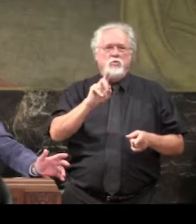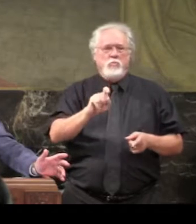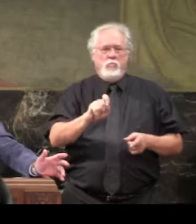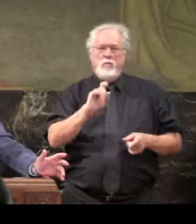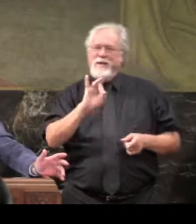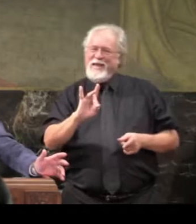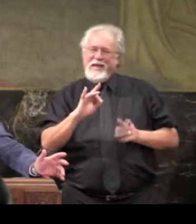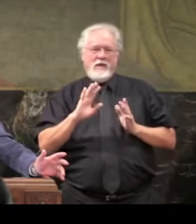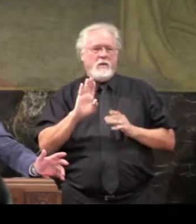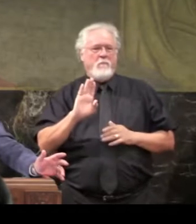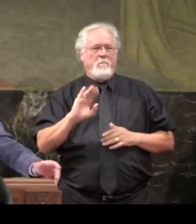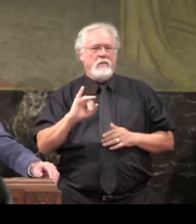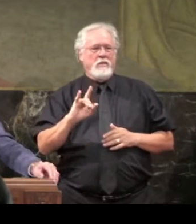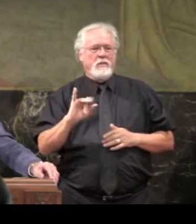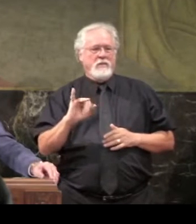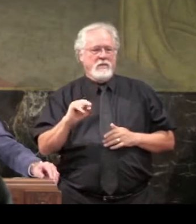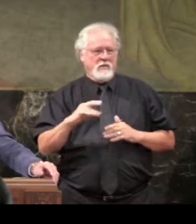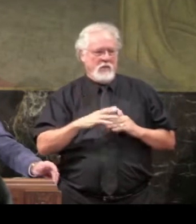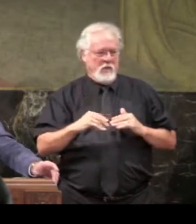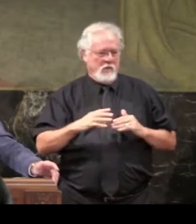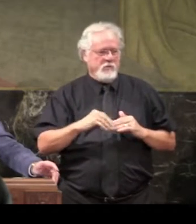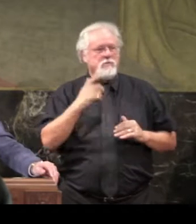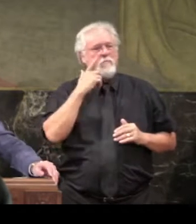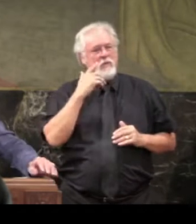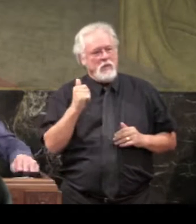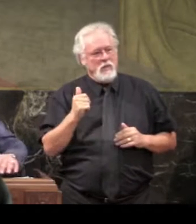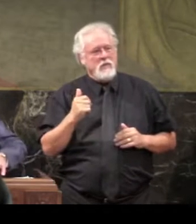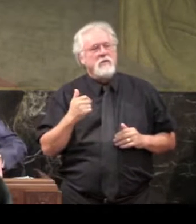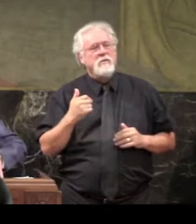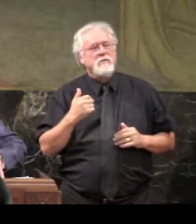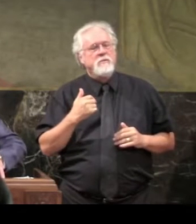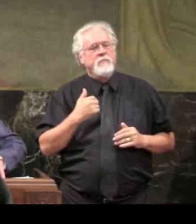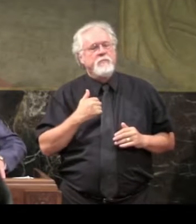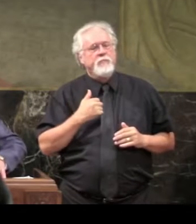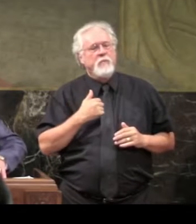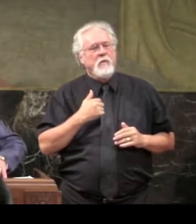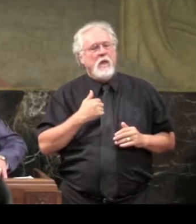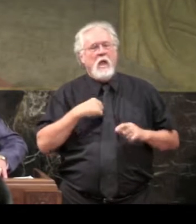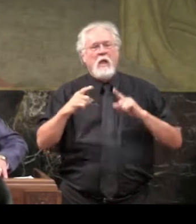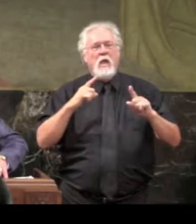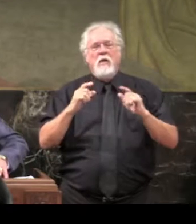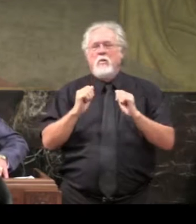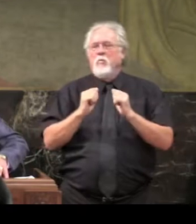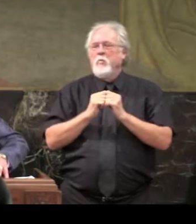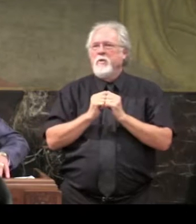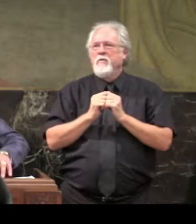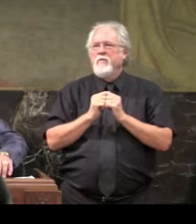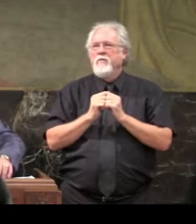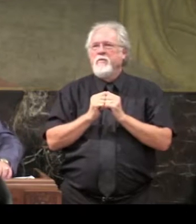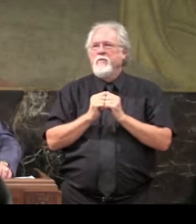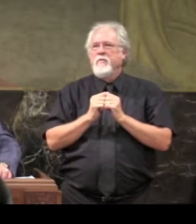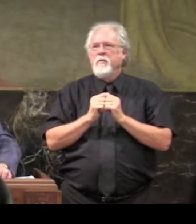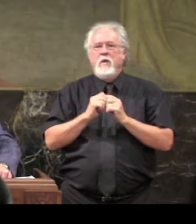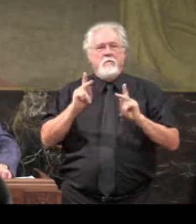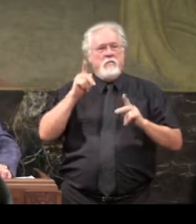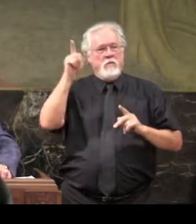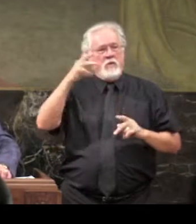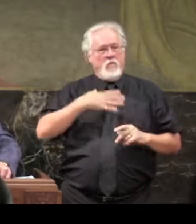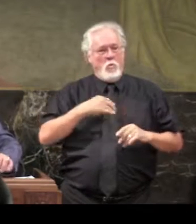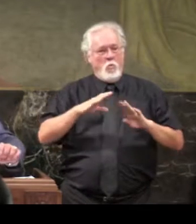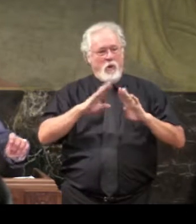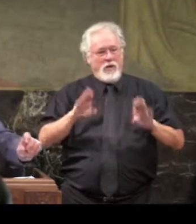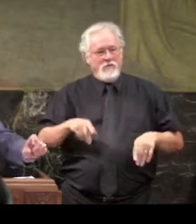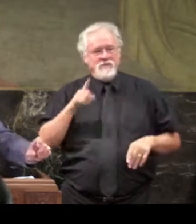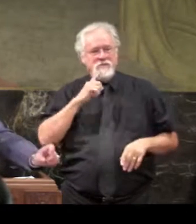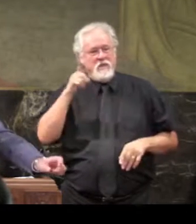billion, I should say, is because I had a conversation with folks in the White House who said